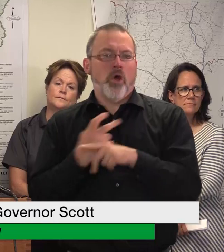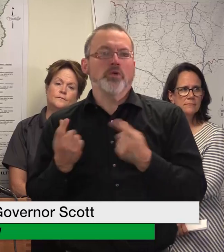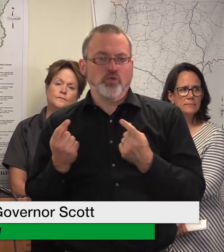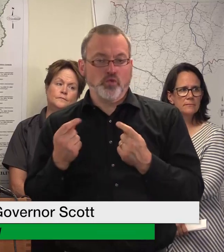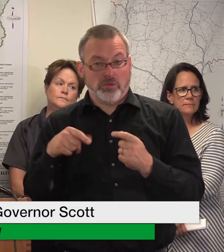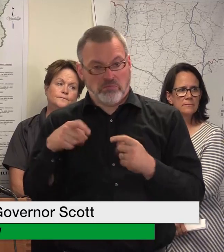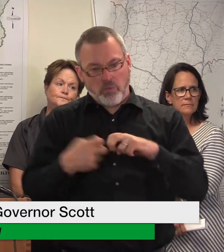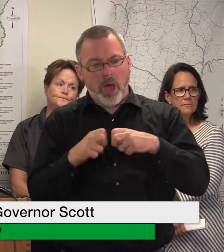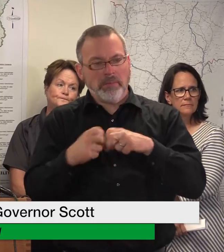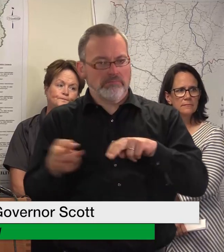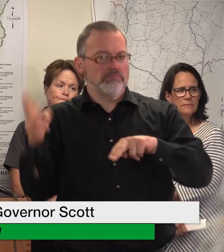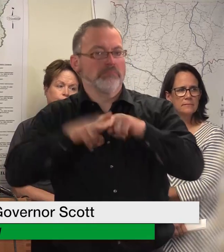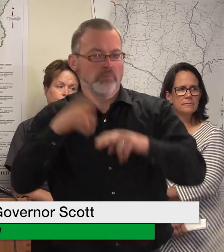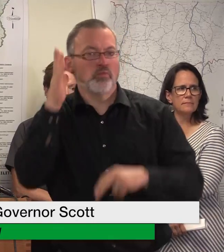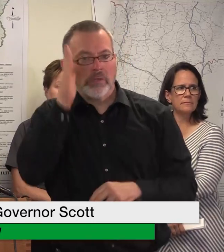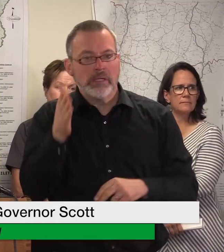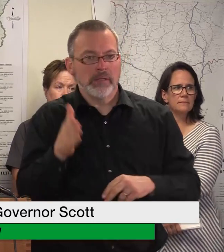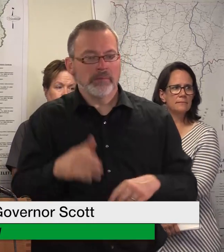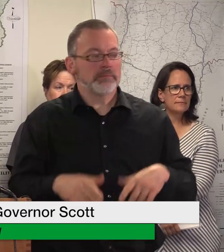So do